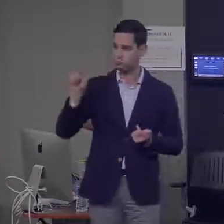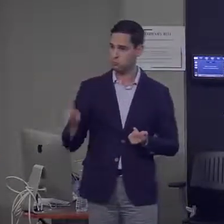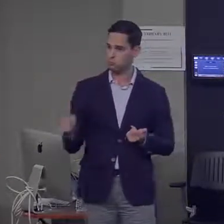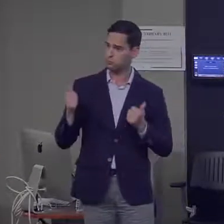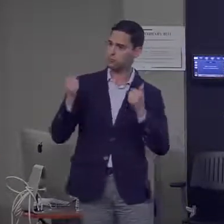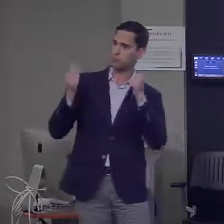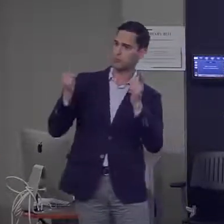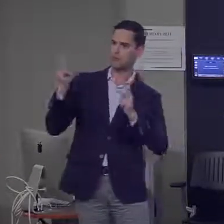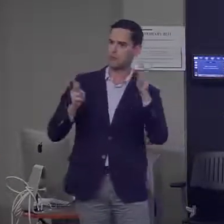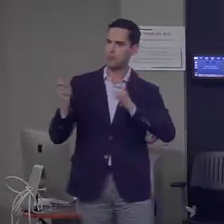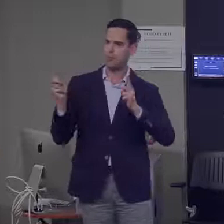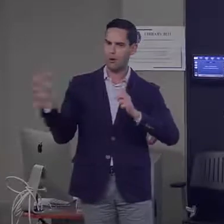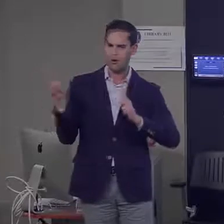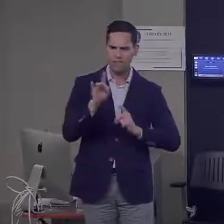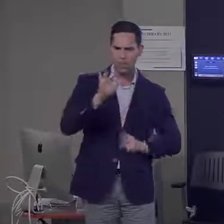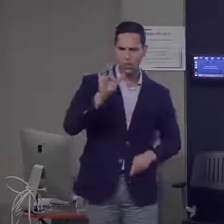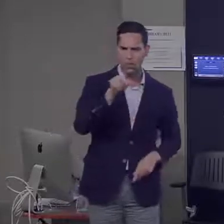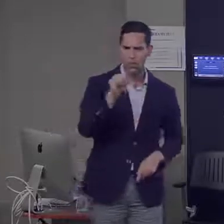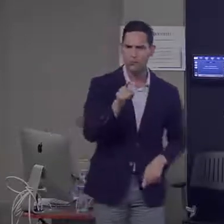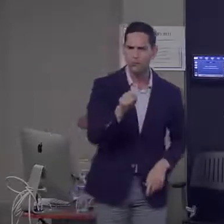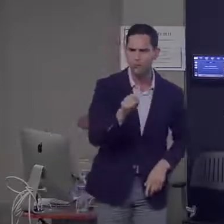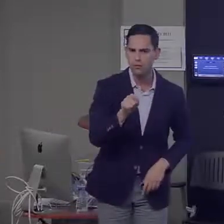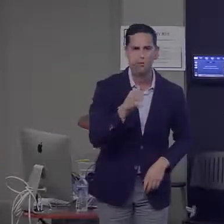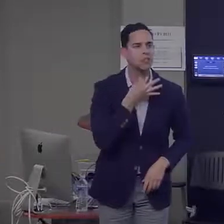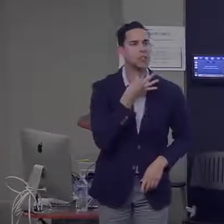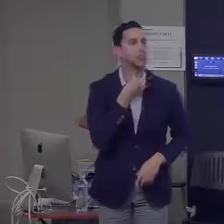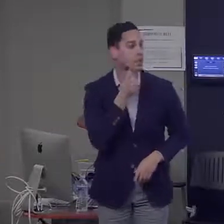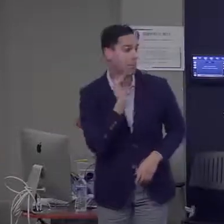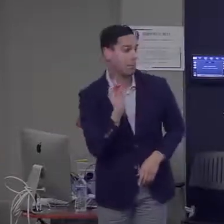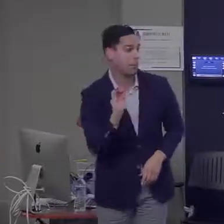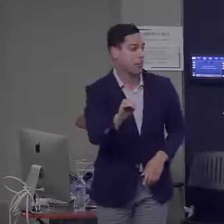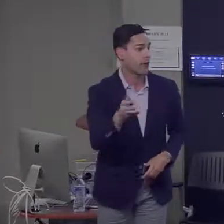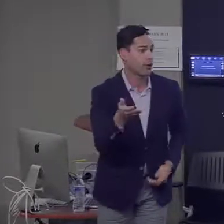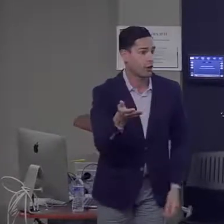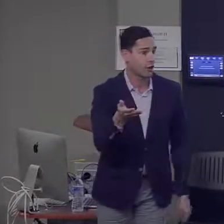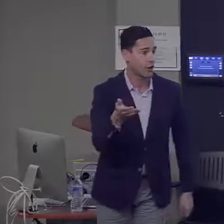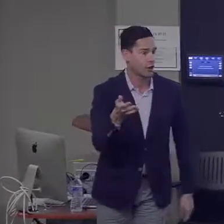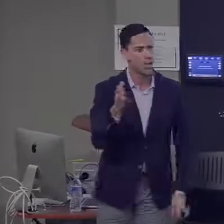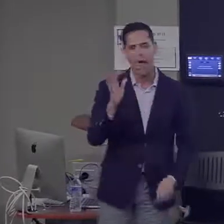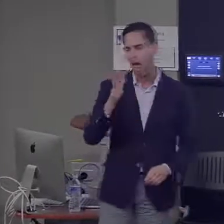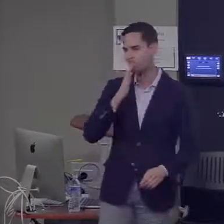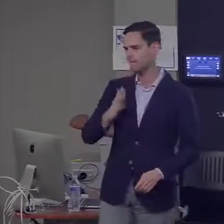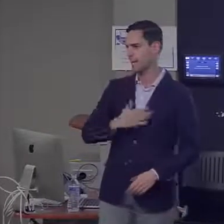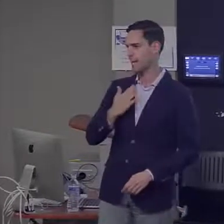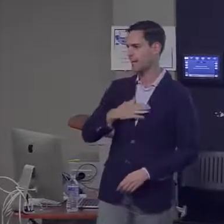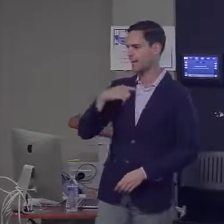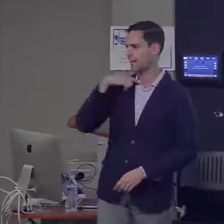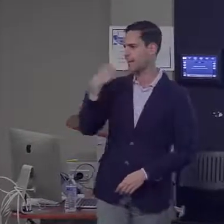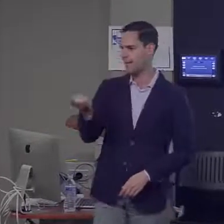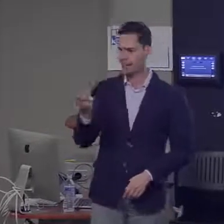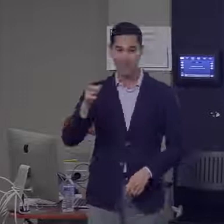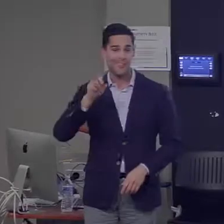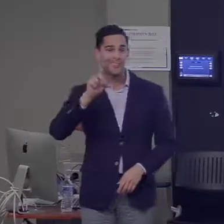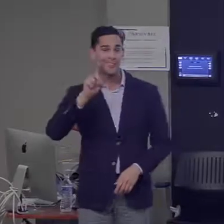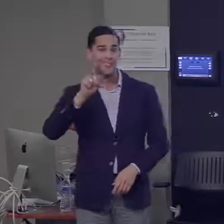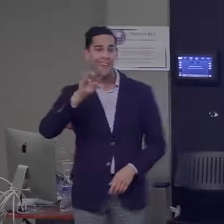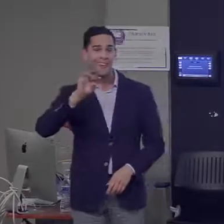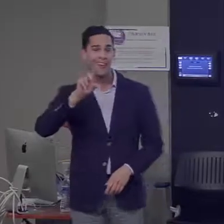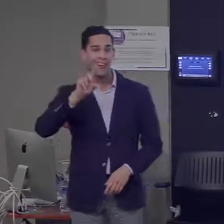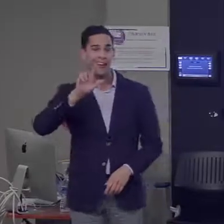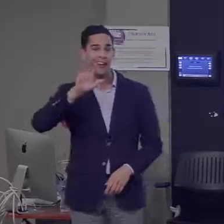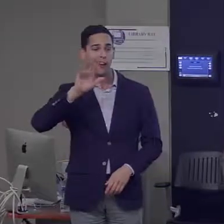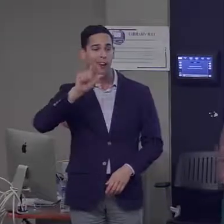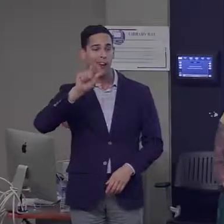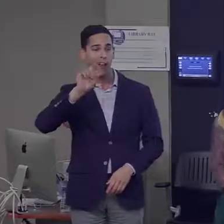what would go in the low, low category. And I'm happy to tell you that David Clark from Carnegie